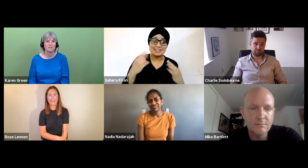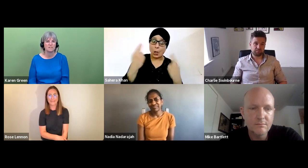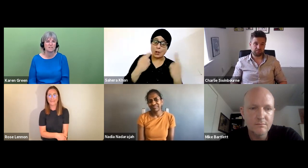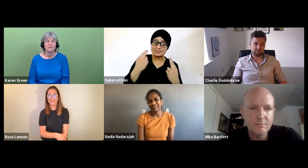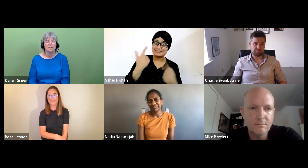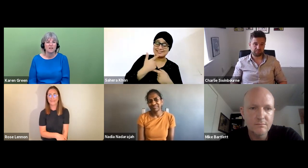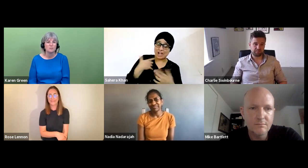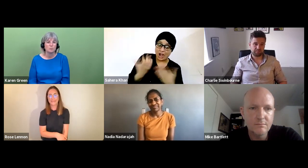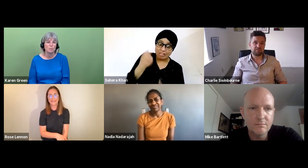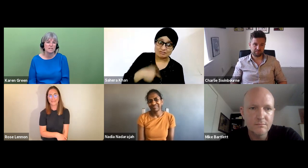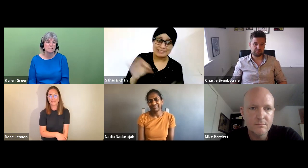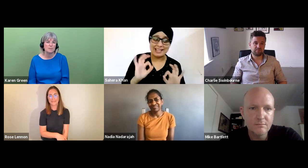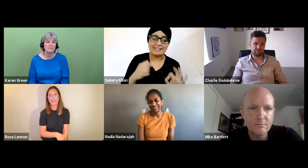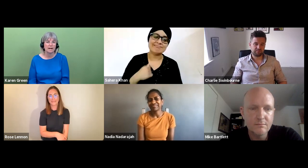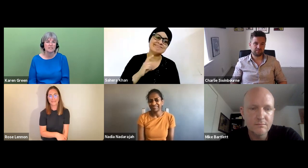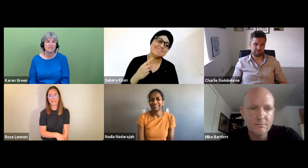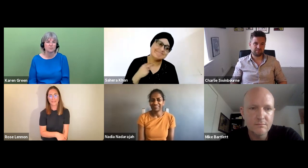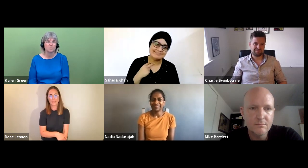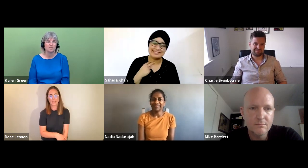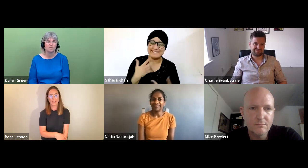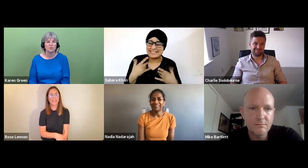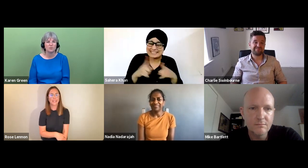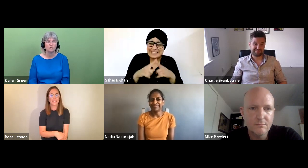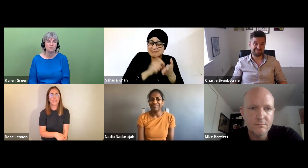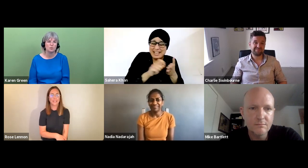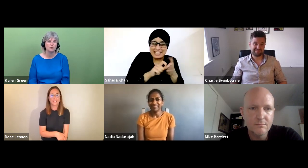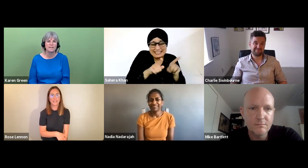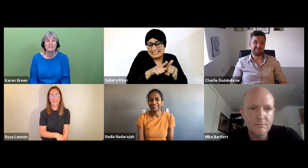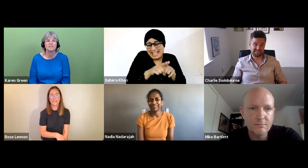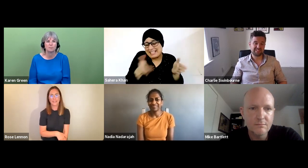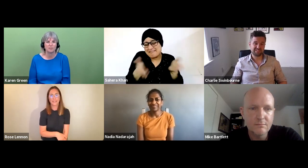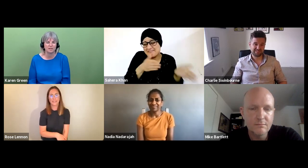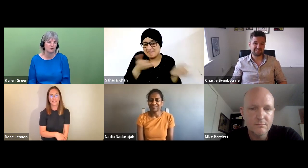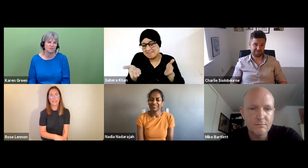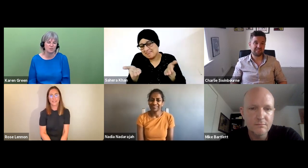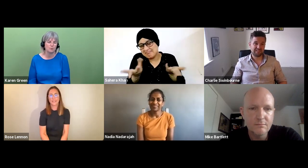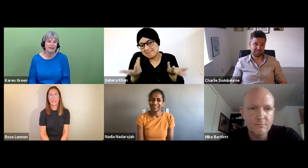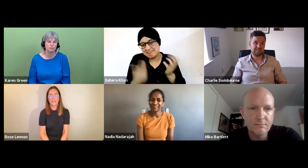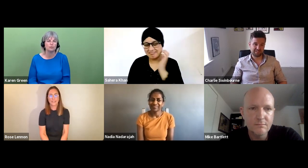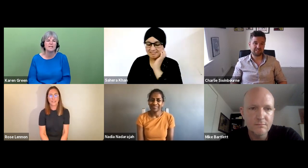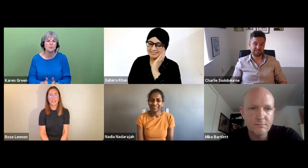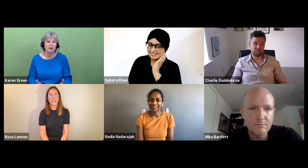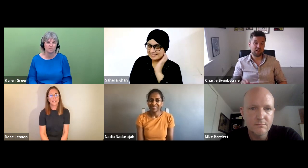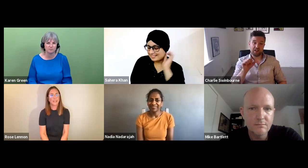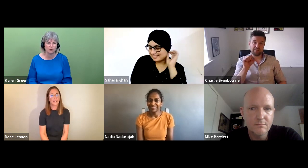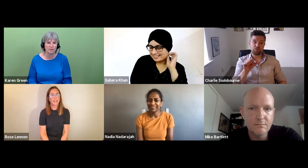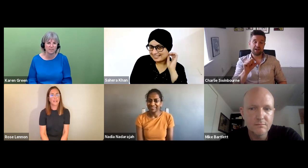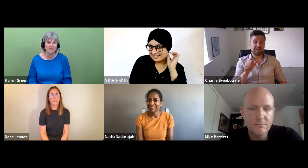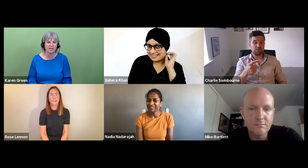experiences. It's probably the same as acting. You get something, you act really well for one thing and you